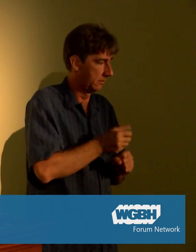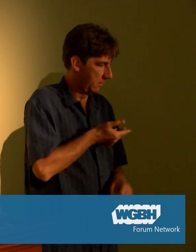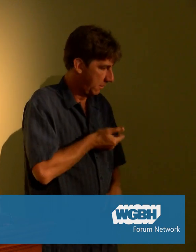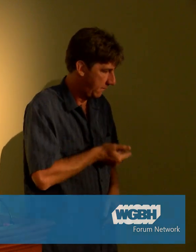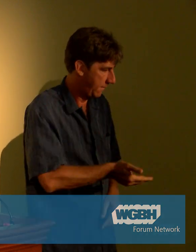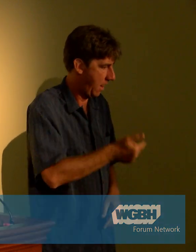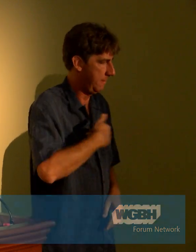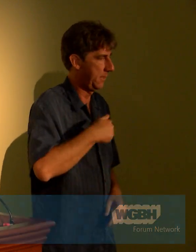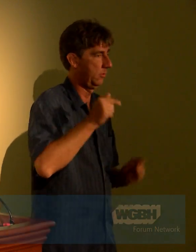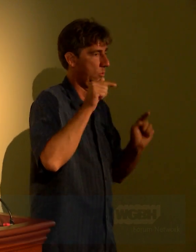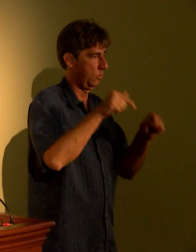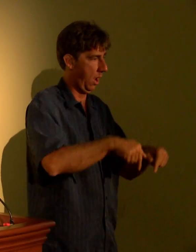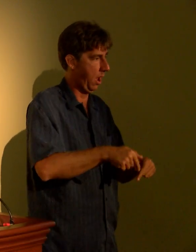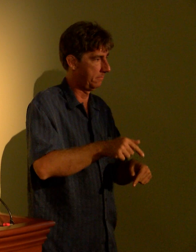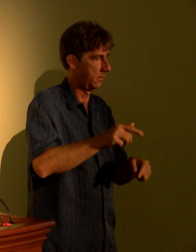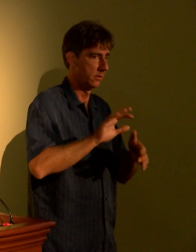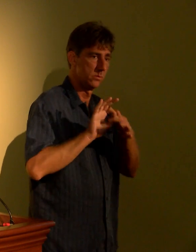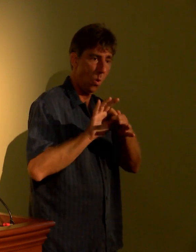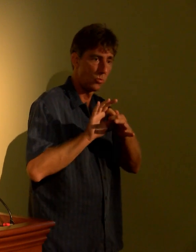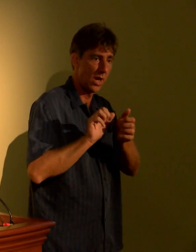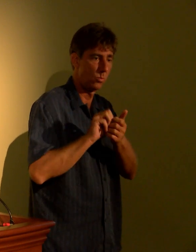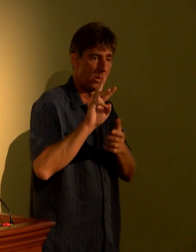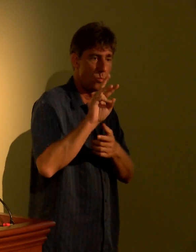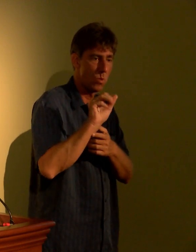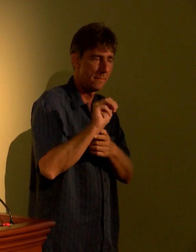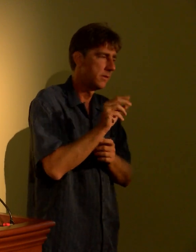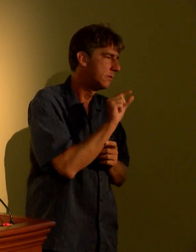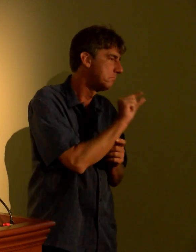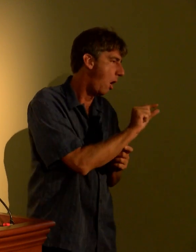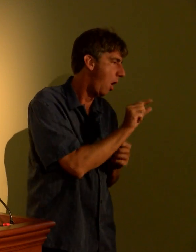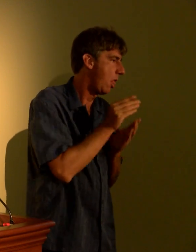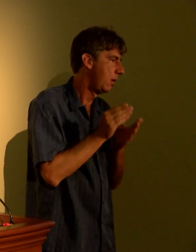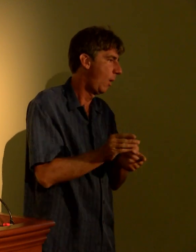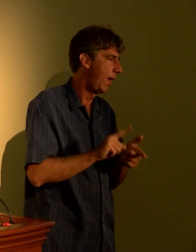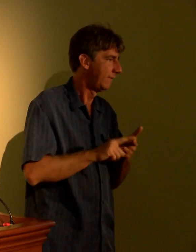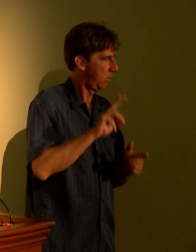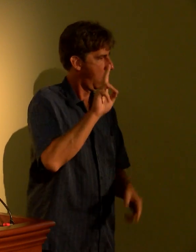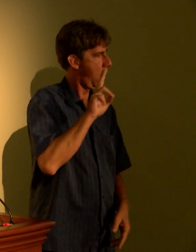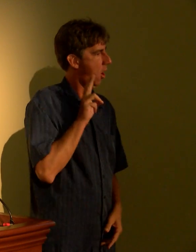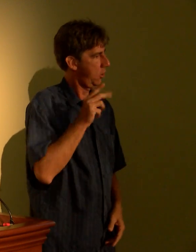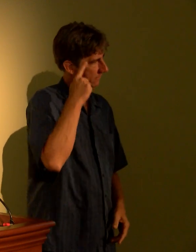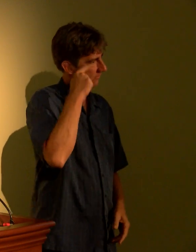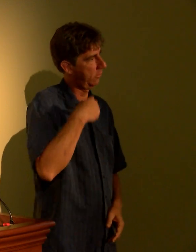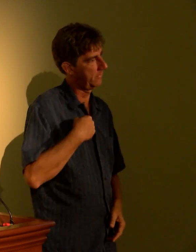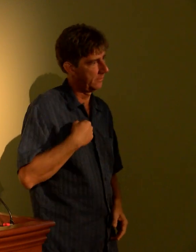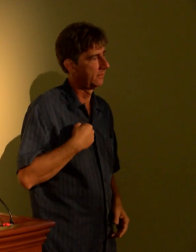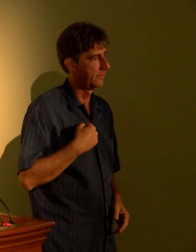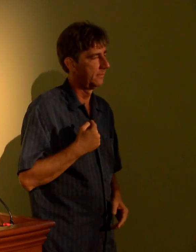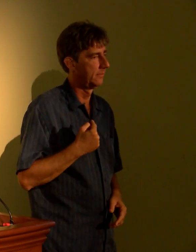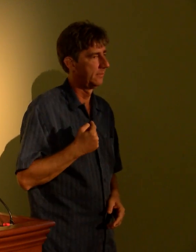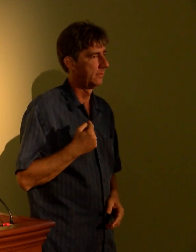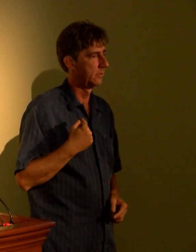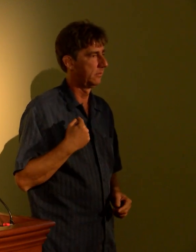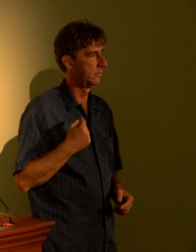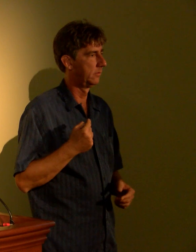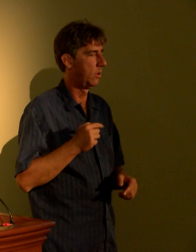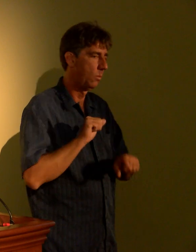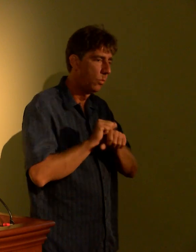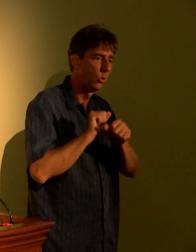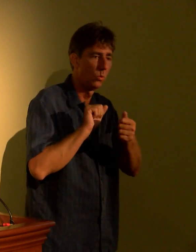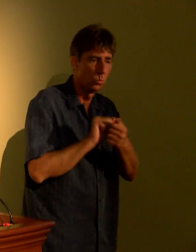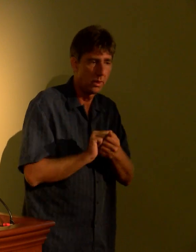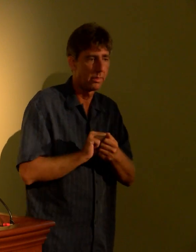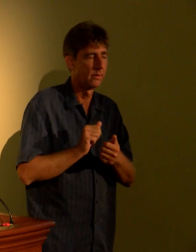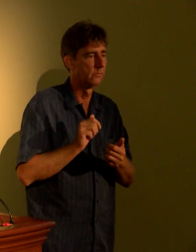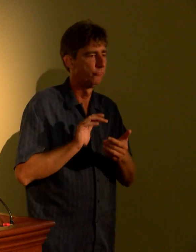am to be associated in some small way with the Worcester Art Museum. It has been a great pleasure of